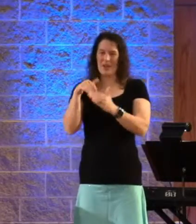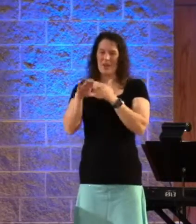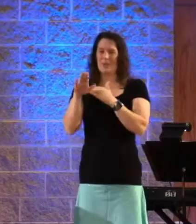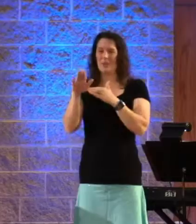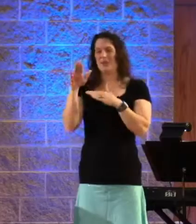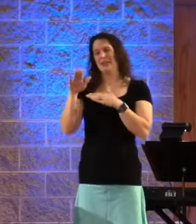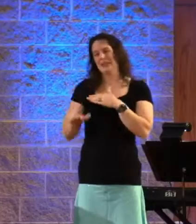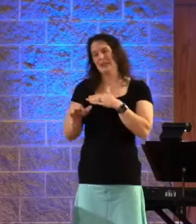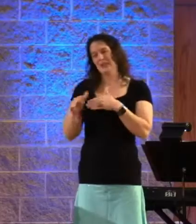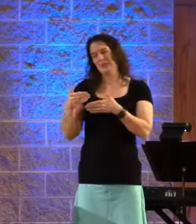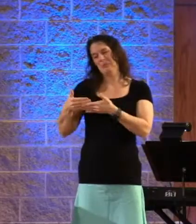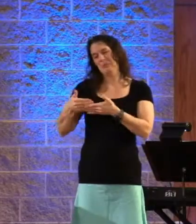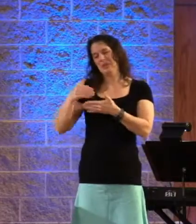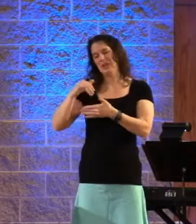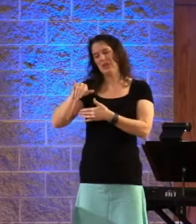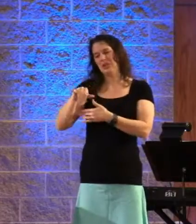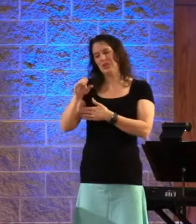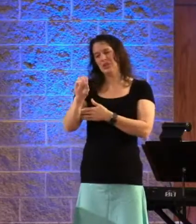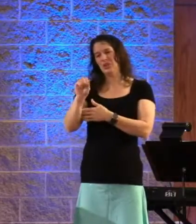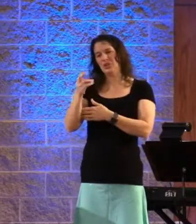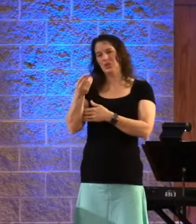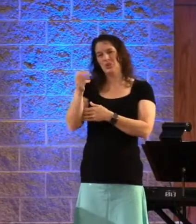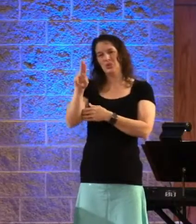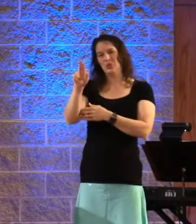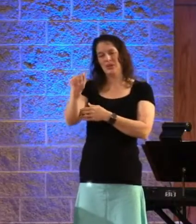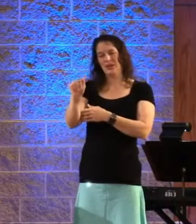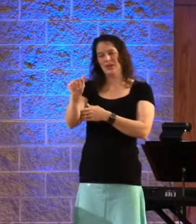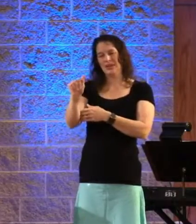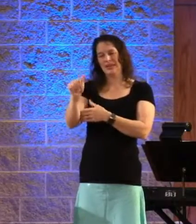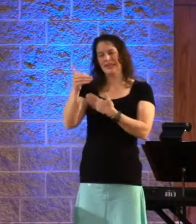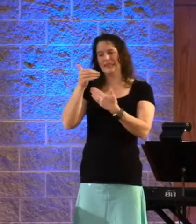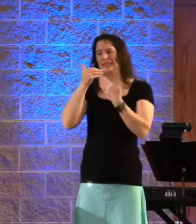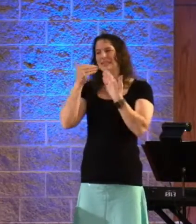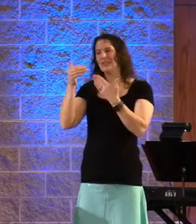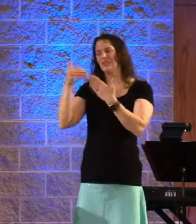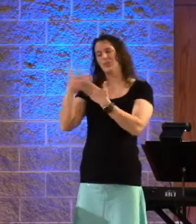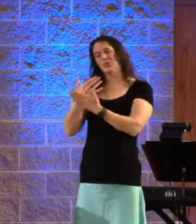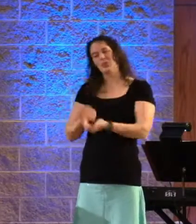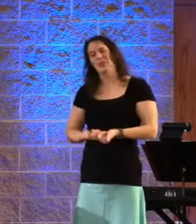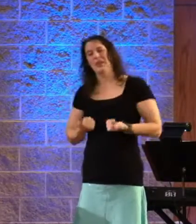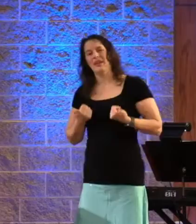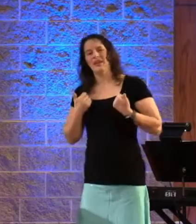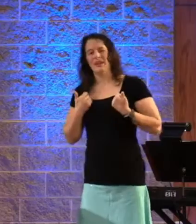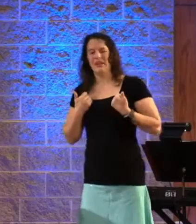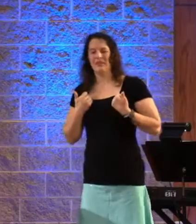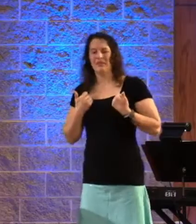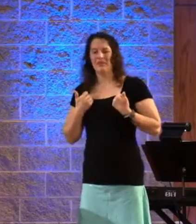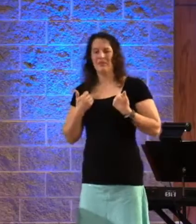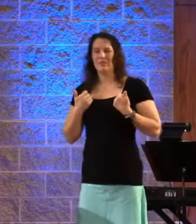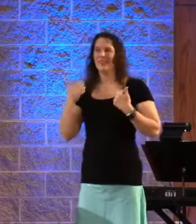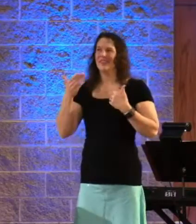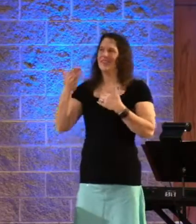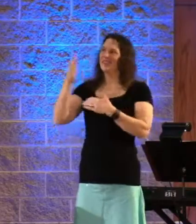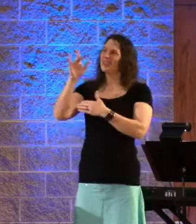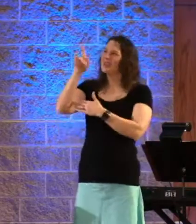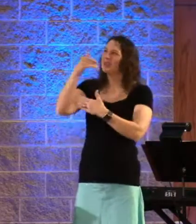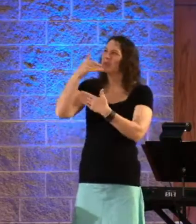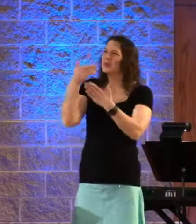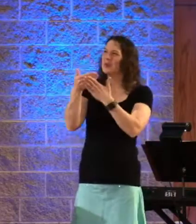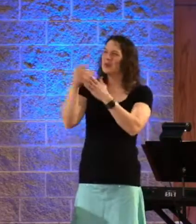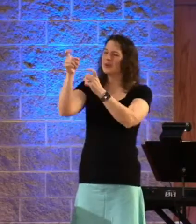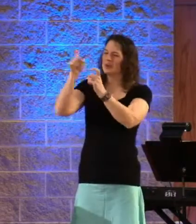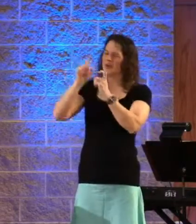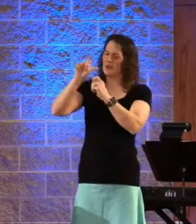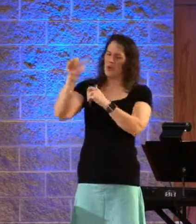thank you for new life. God, you're good, and you're the giver of all good things. And so